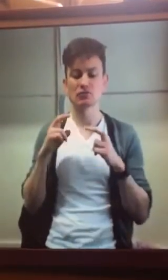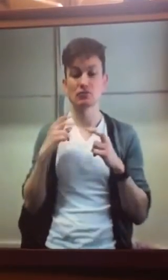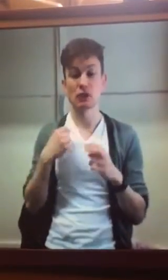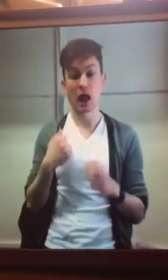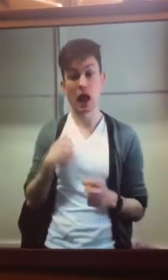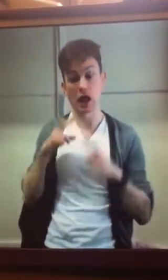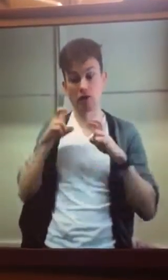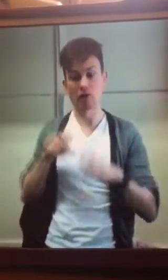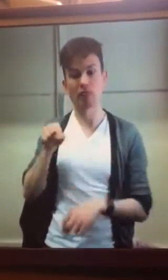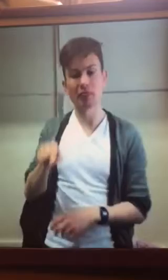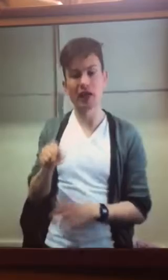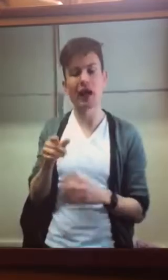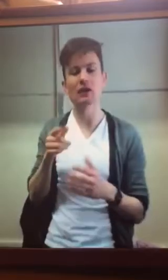posture.